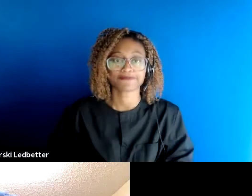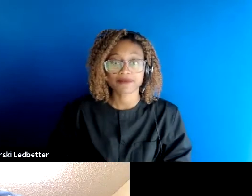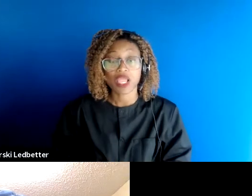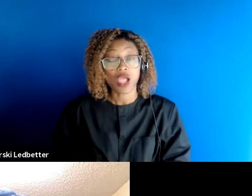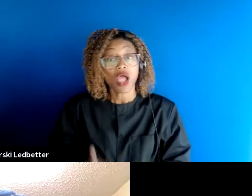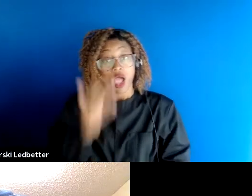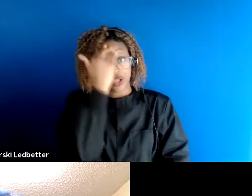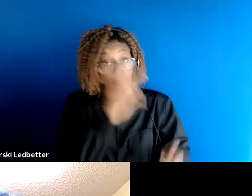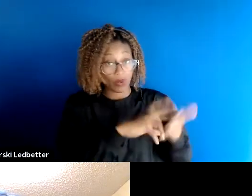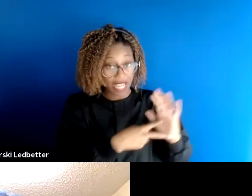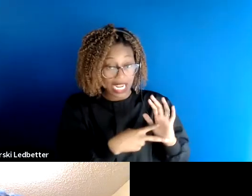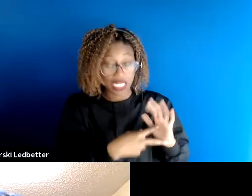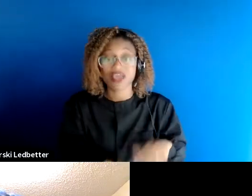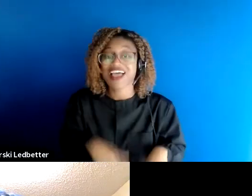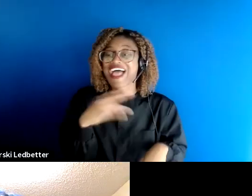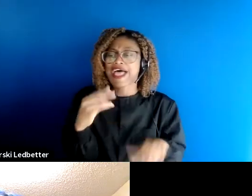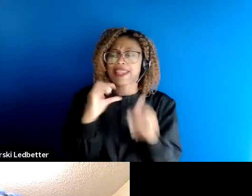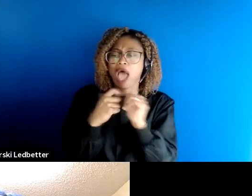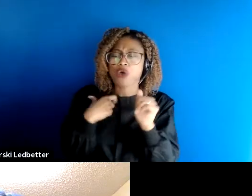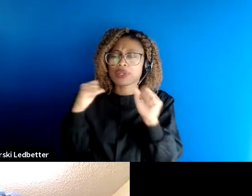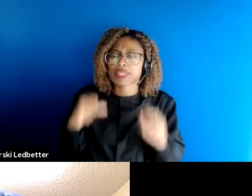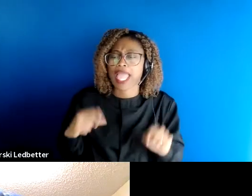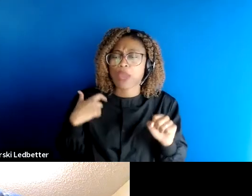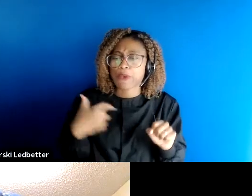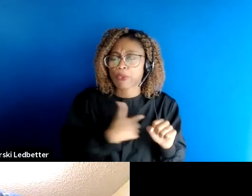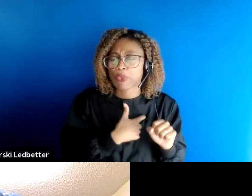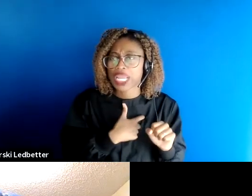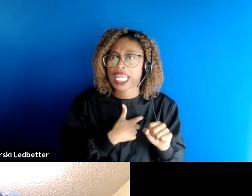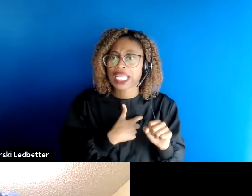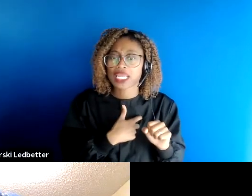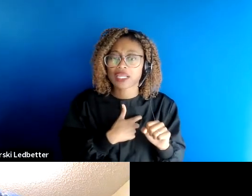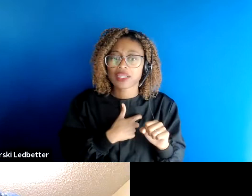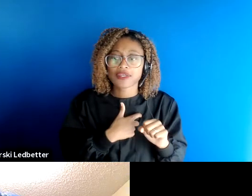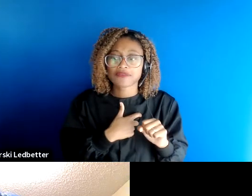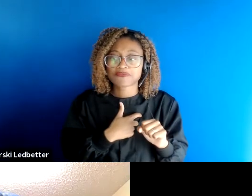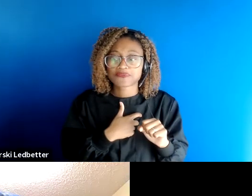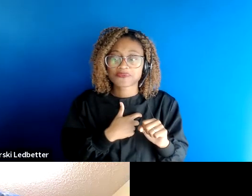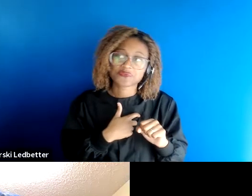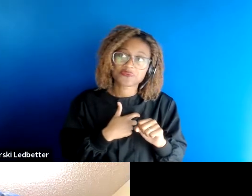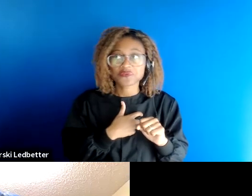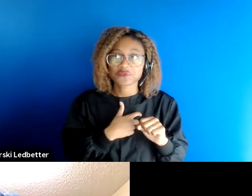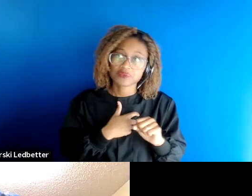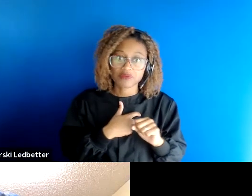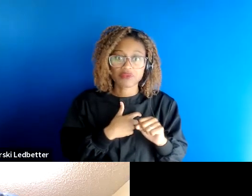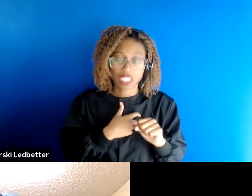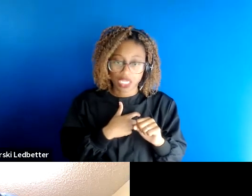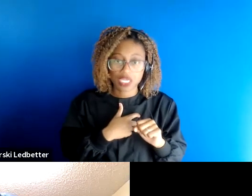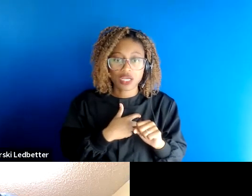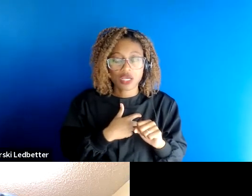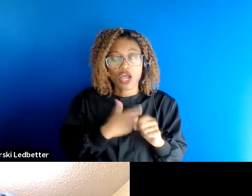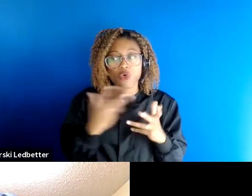And how can we move in a way where we can treat folks